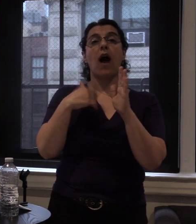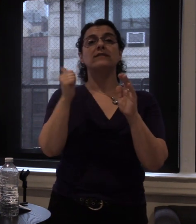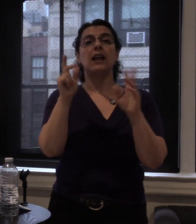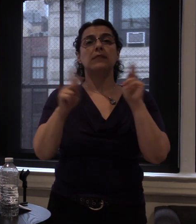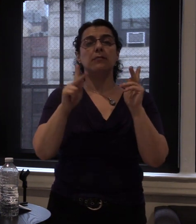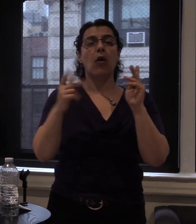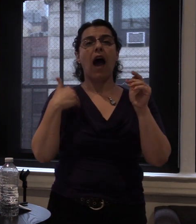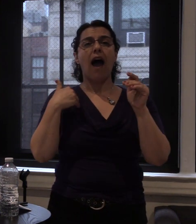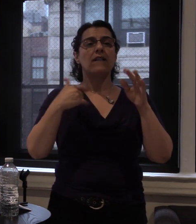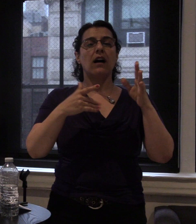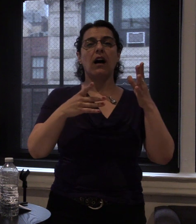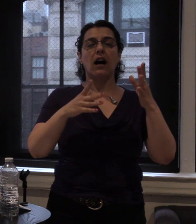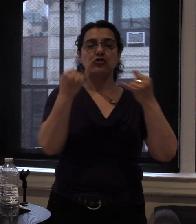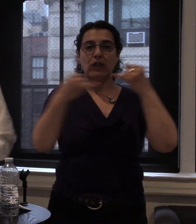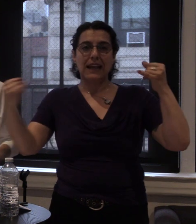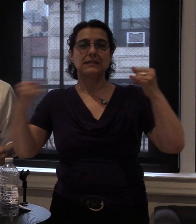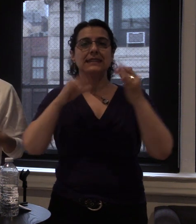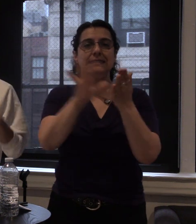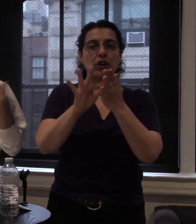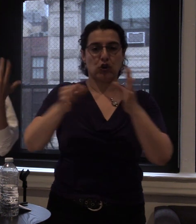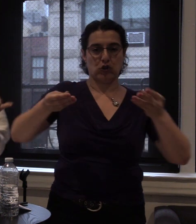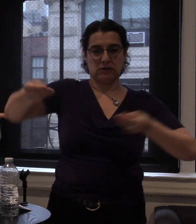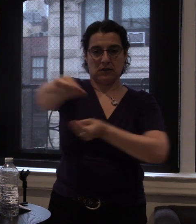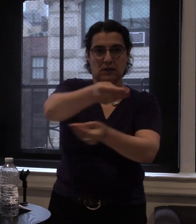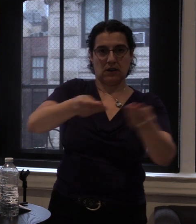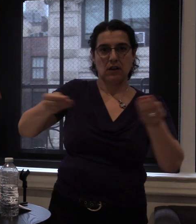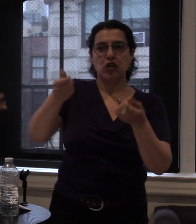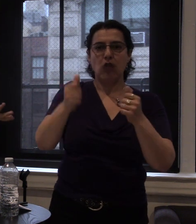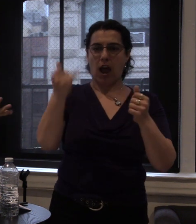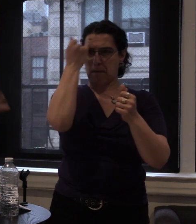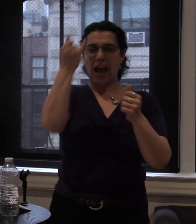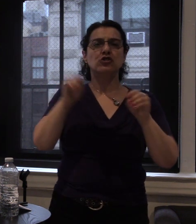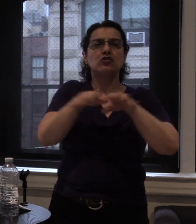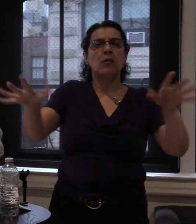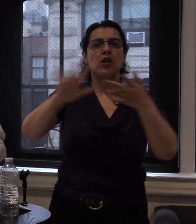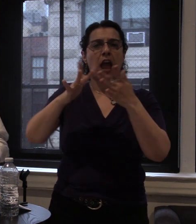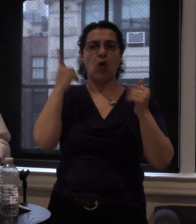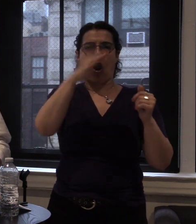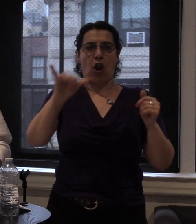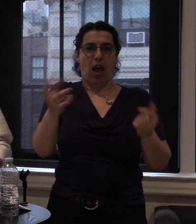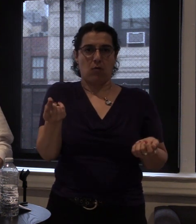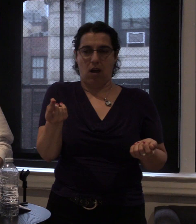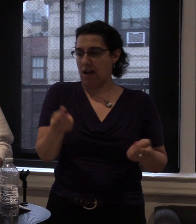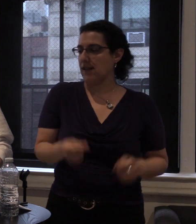with stickers that are passing onto each other. We're trying to imagine what kind of distributed network we could be.